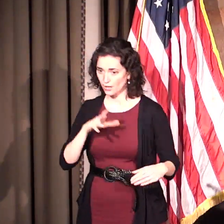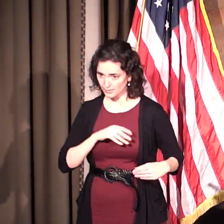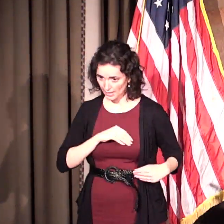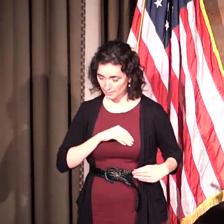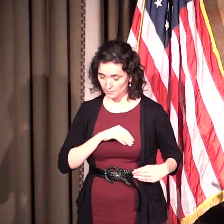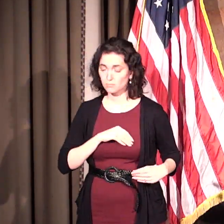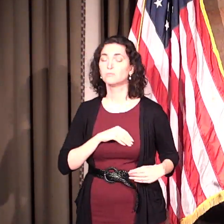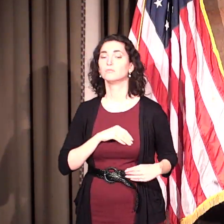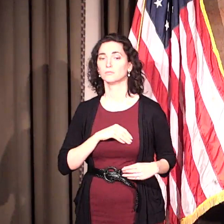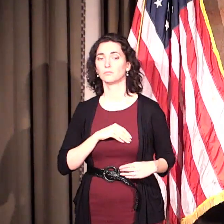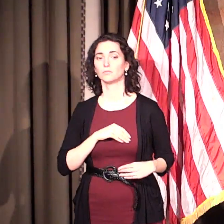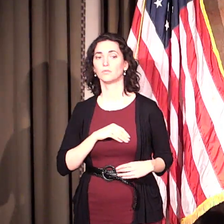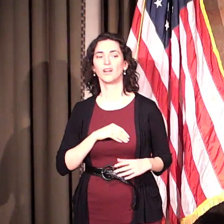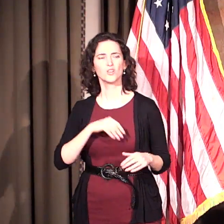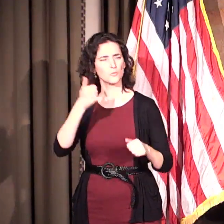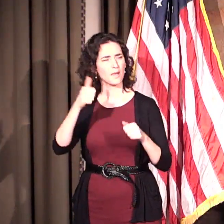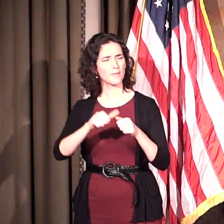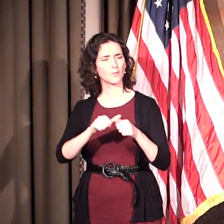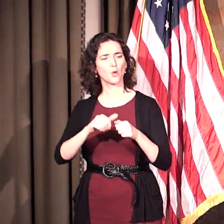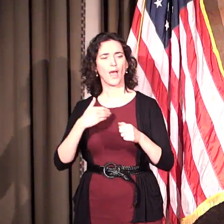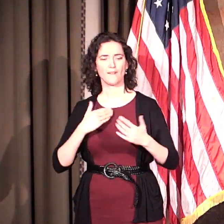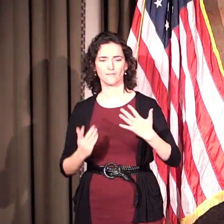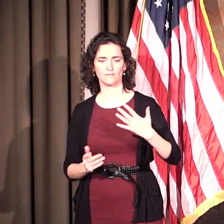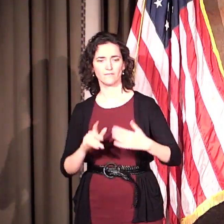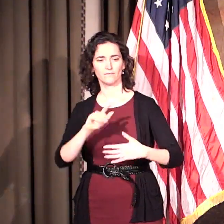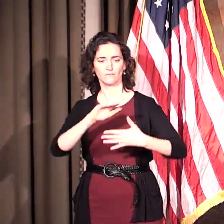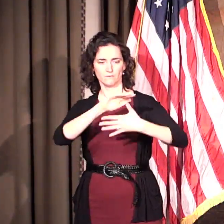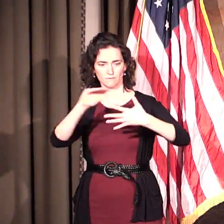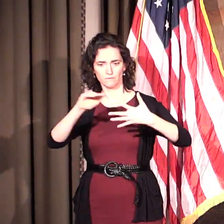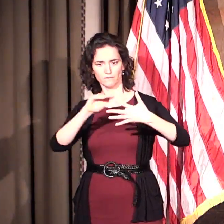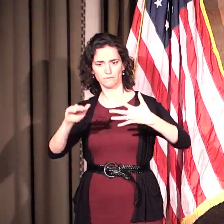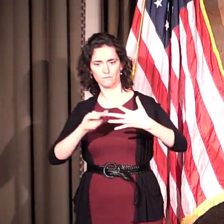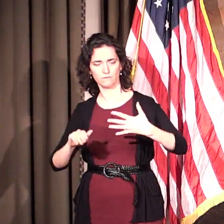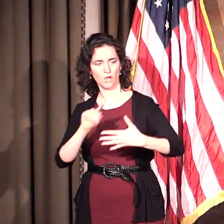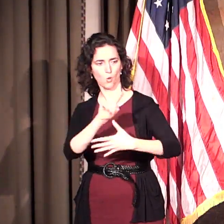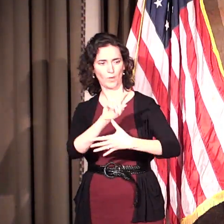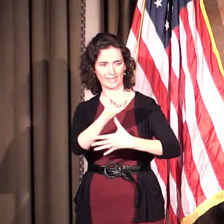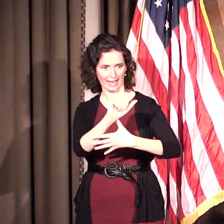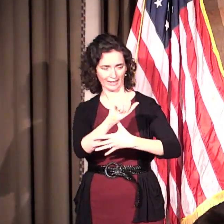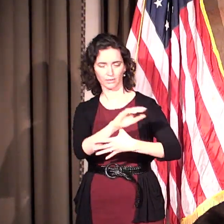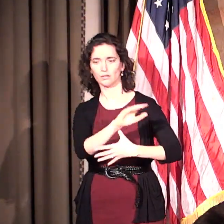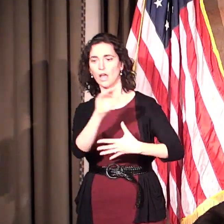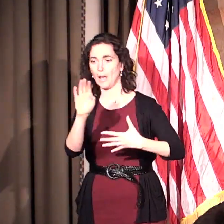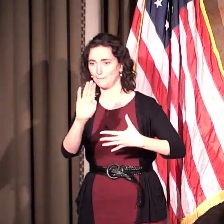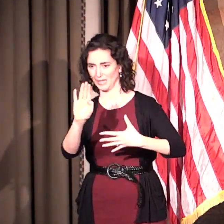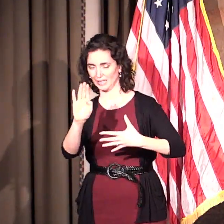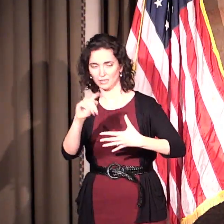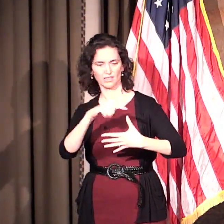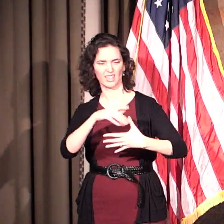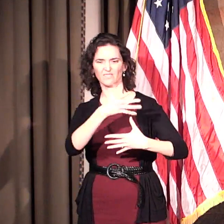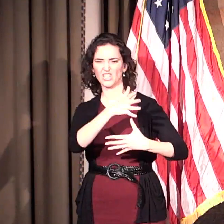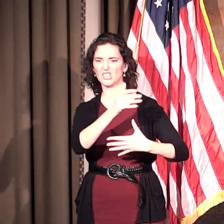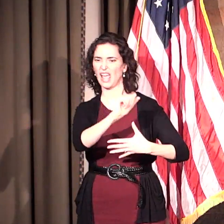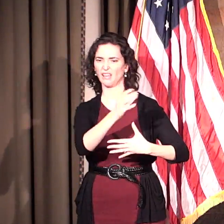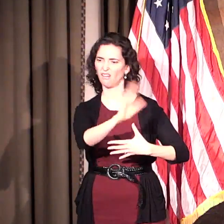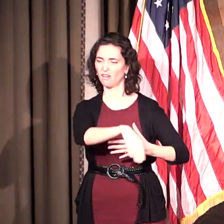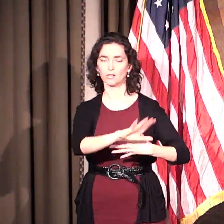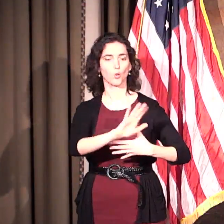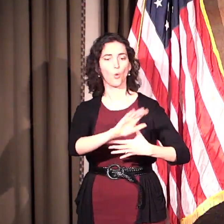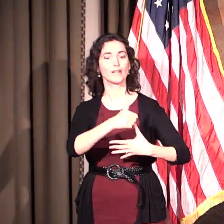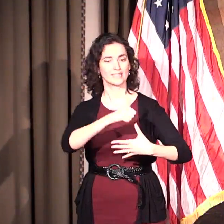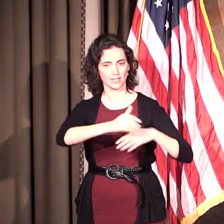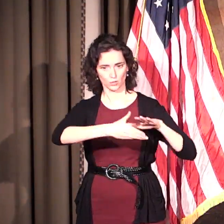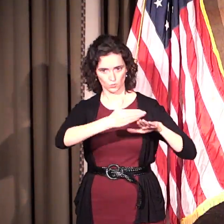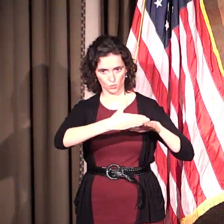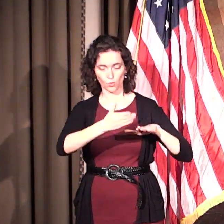turned off Phase 1A as we got to 1B Tier 1, we're not going to turn them off either. And we will make sure that